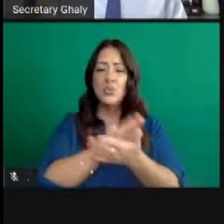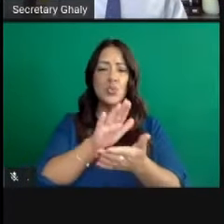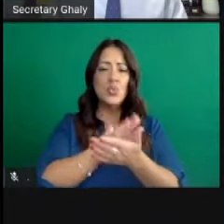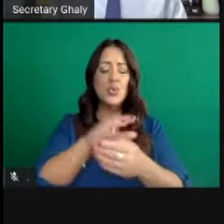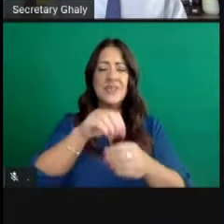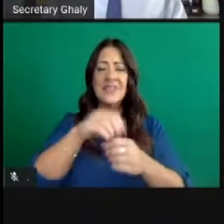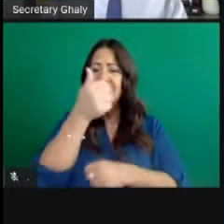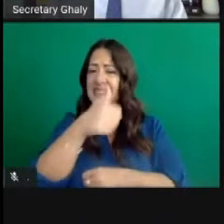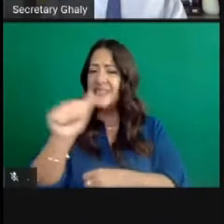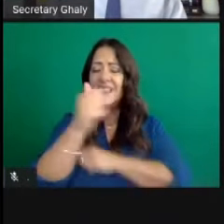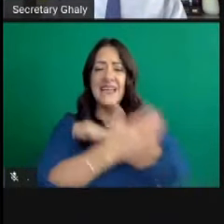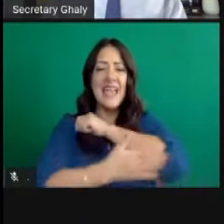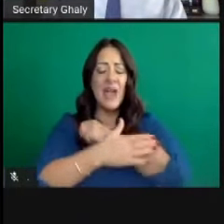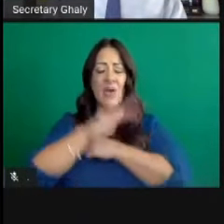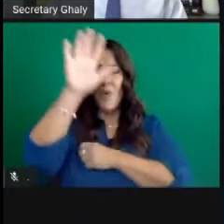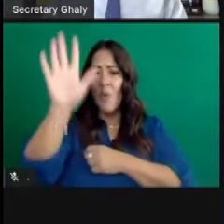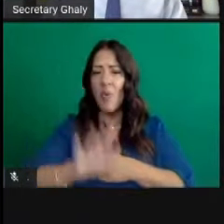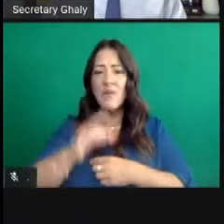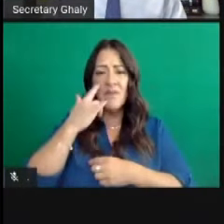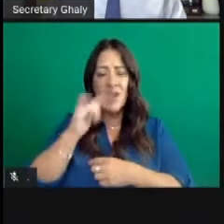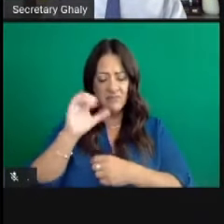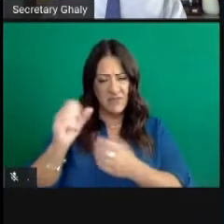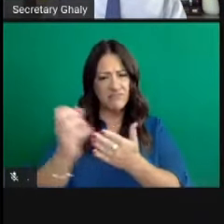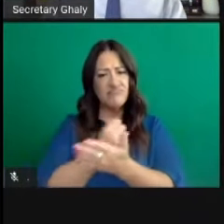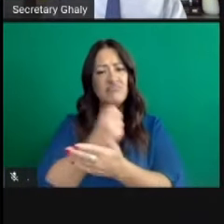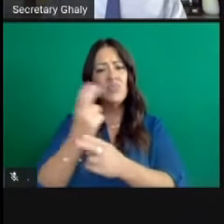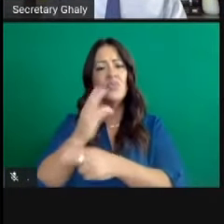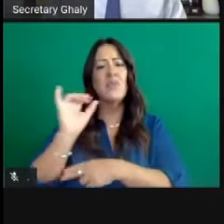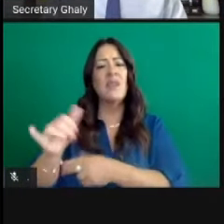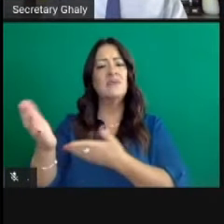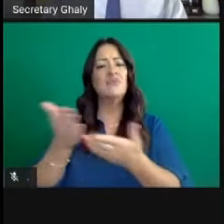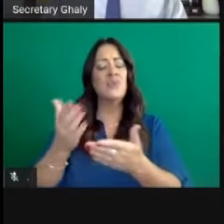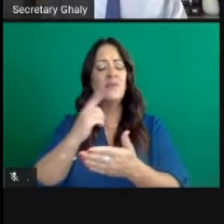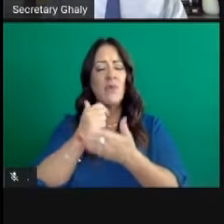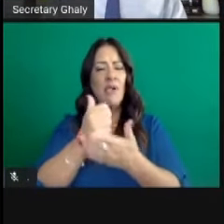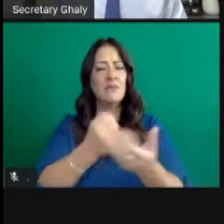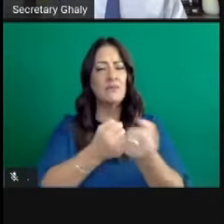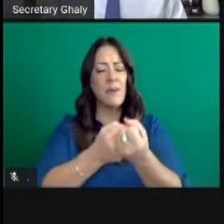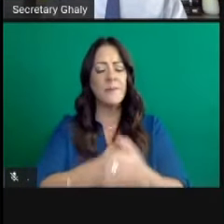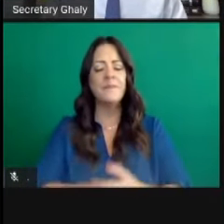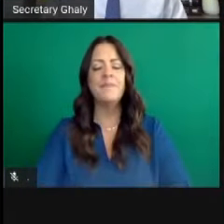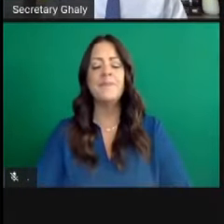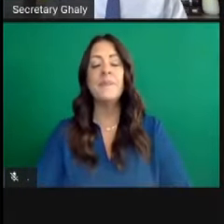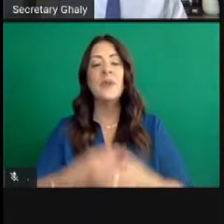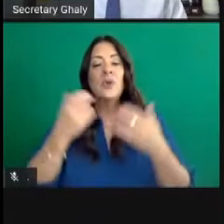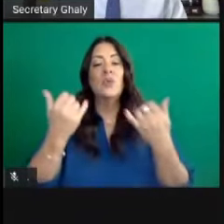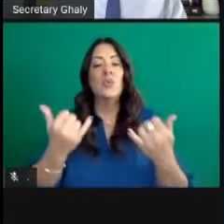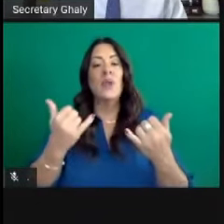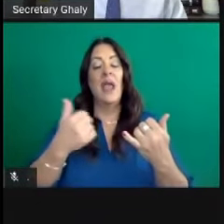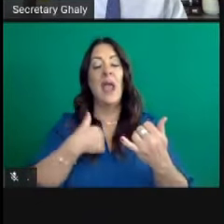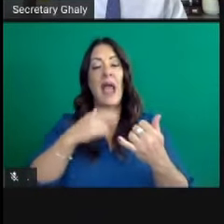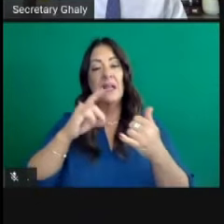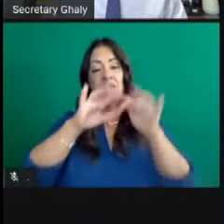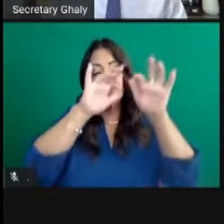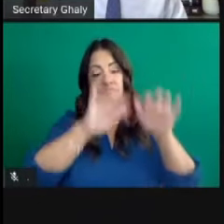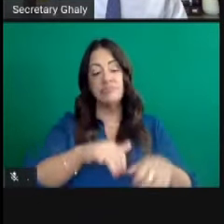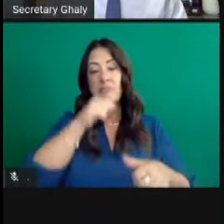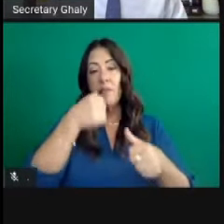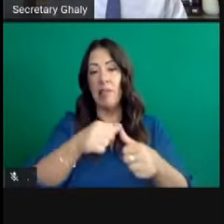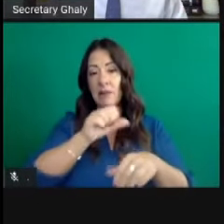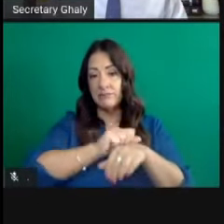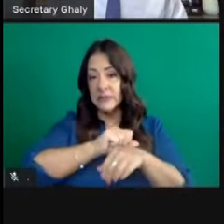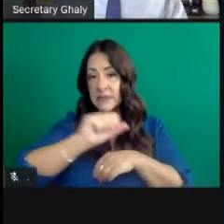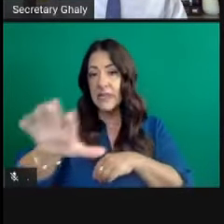tremendous resource. In fact, just today, I've sent a letter to